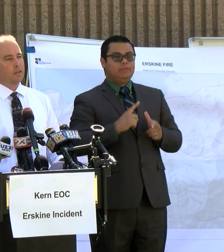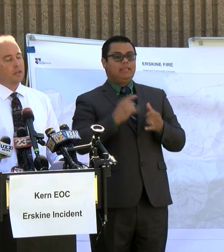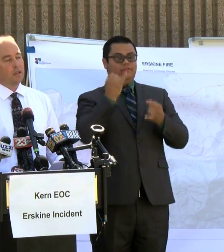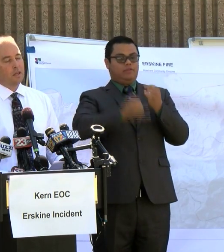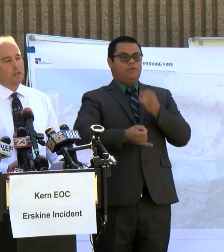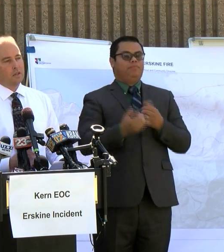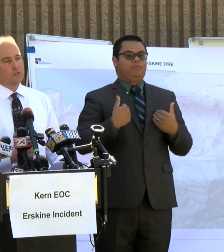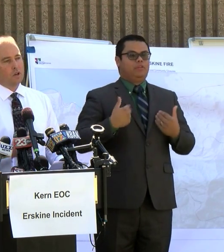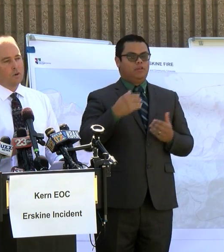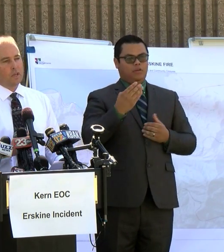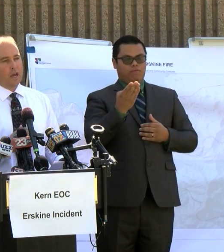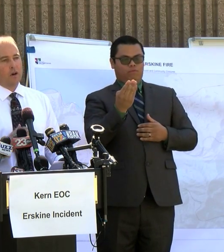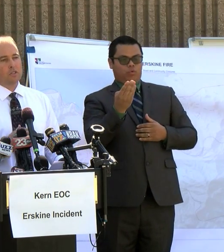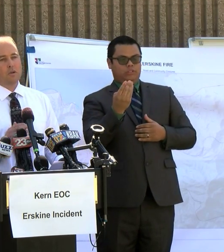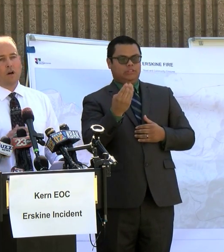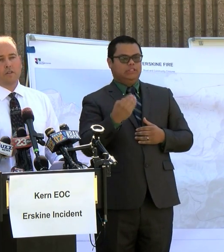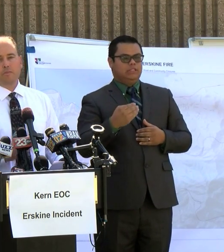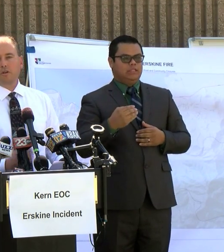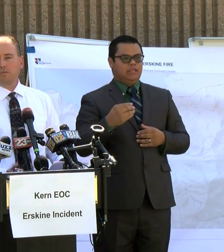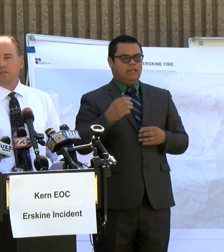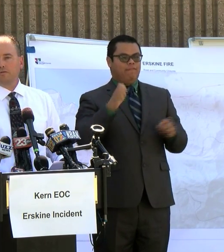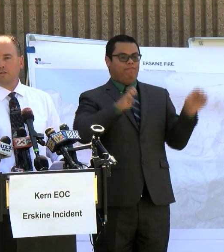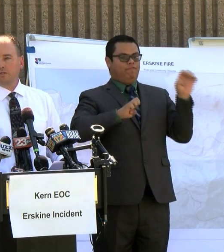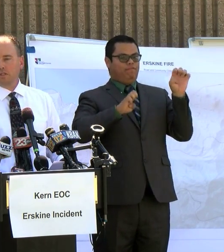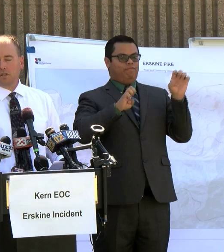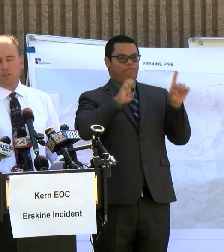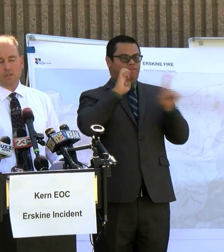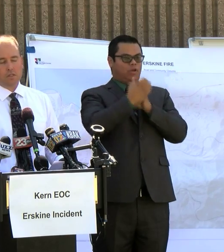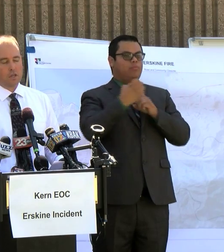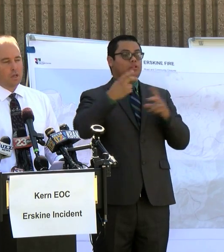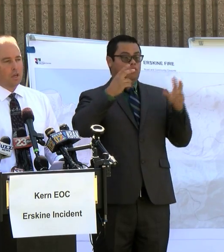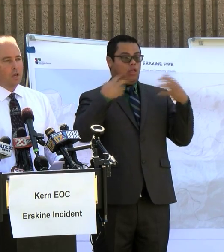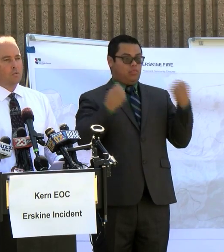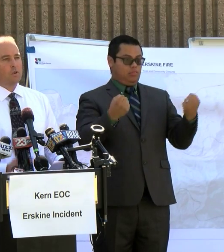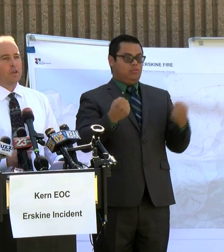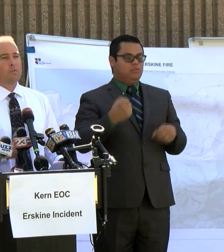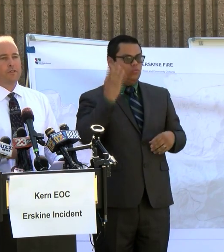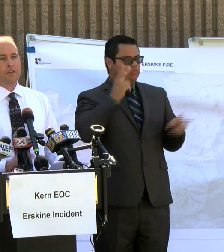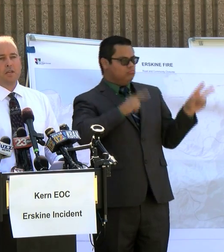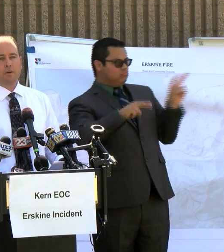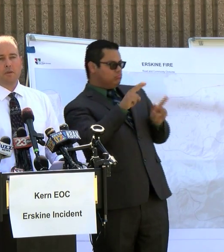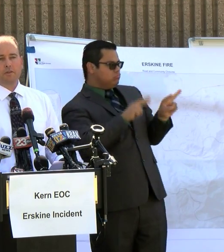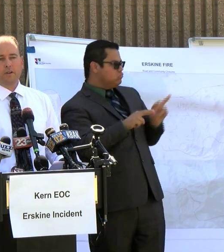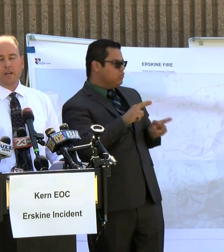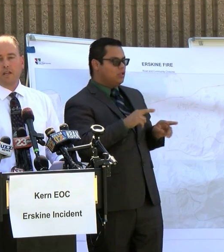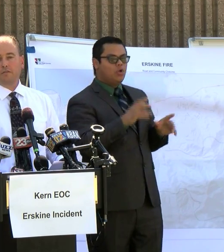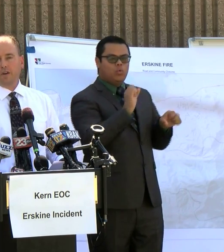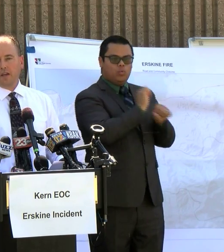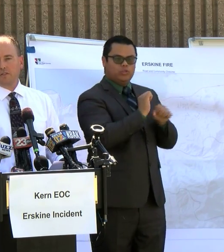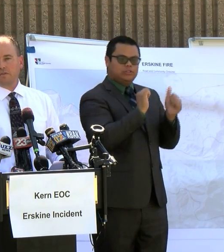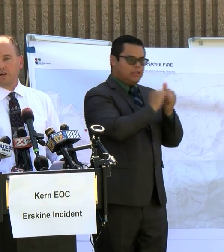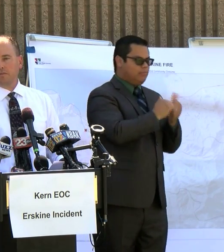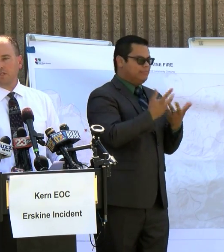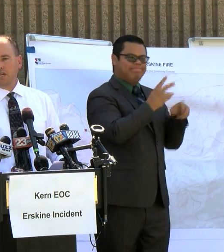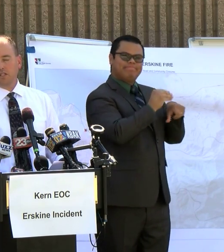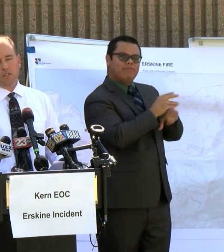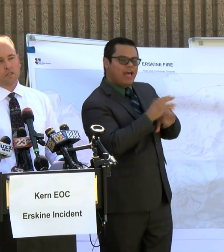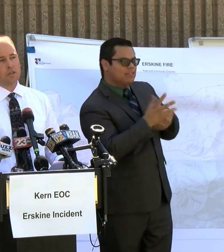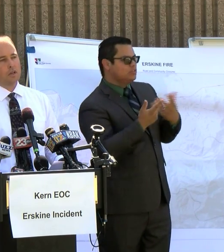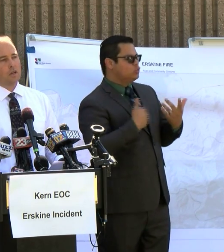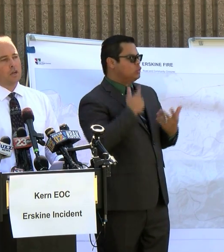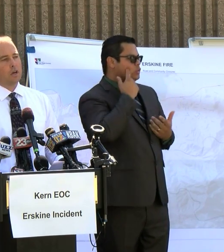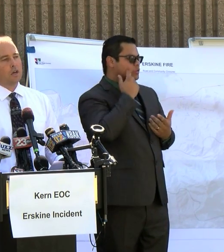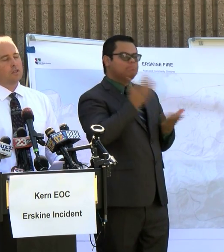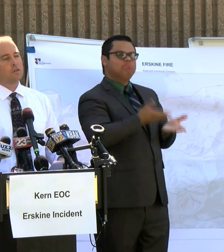team, that is going out to all of the permitted food facilities and working with them on providing advice and